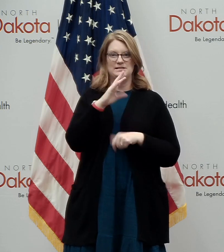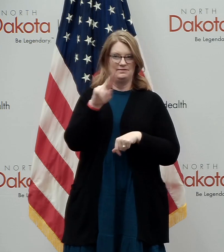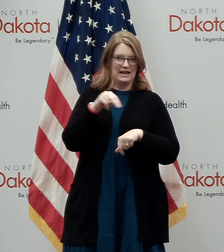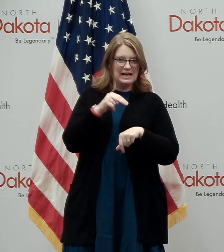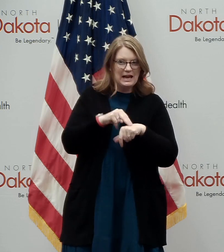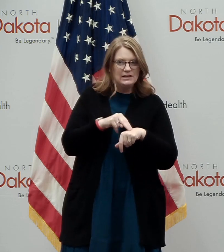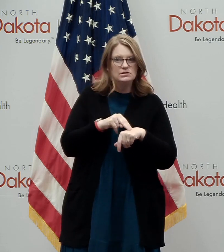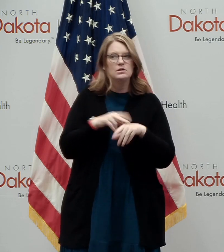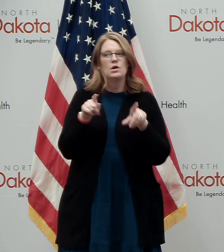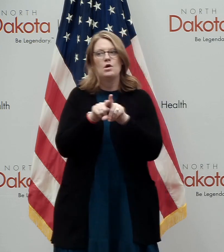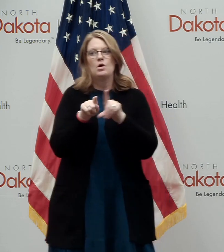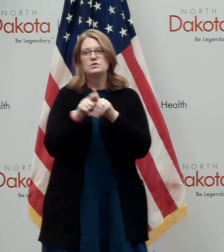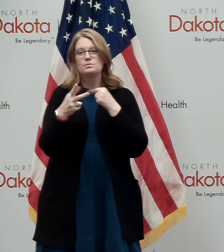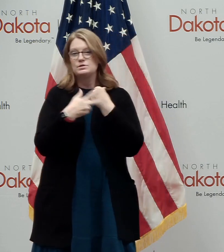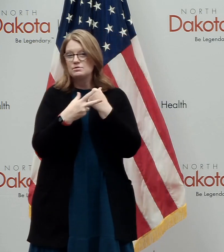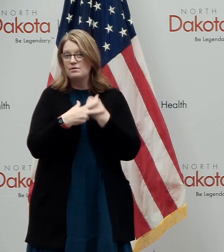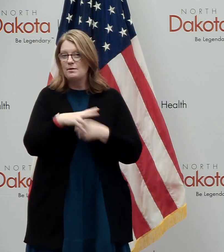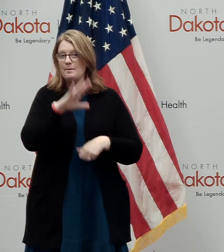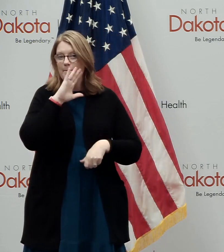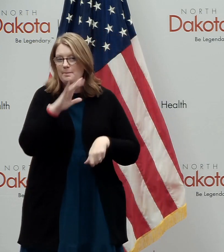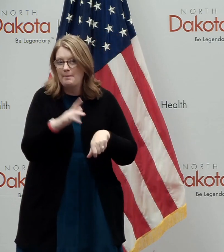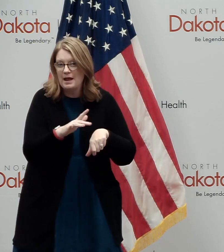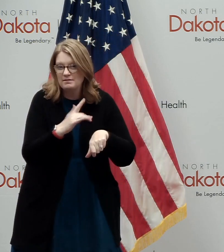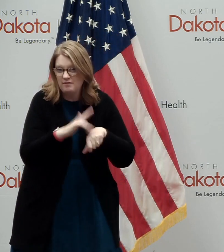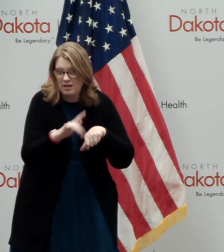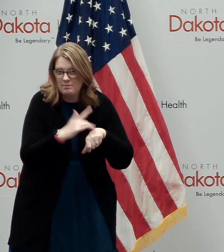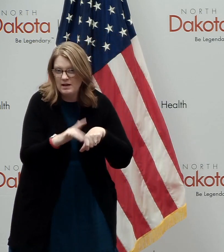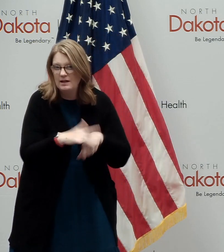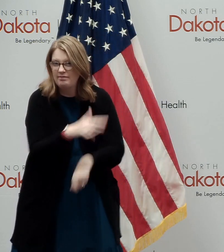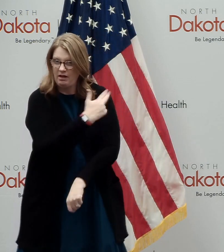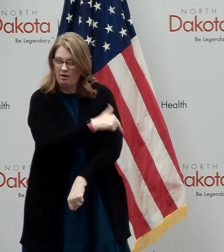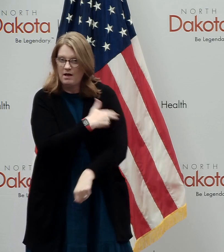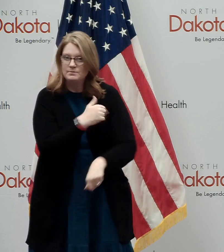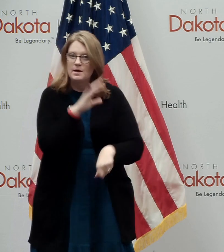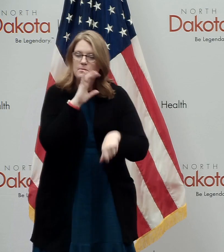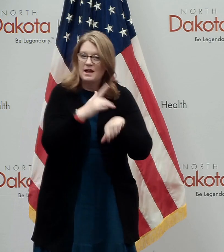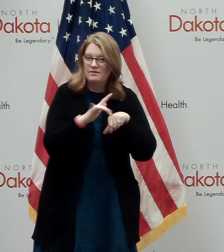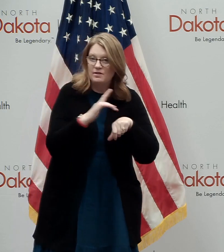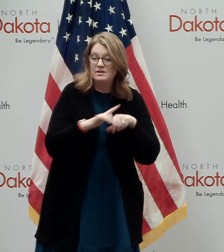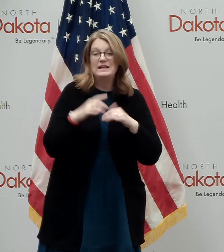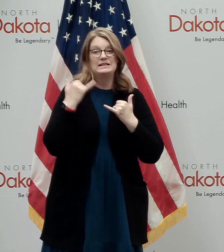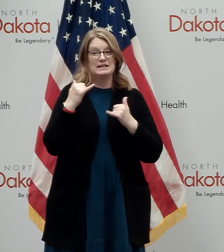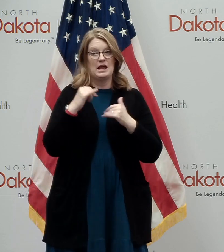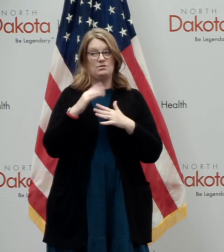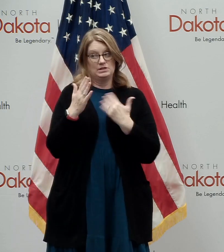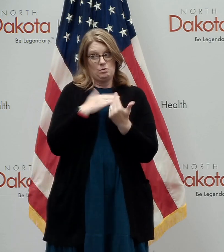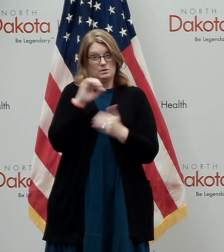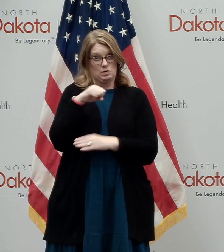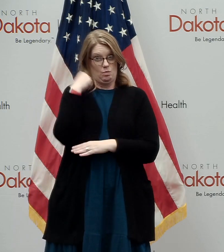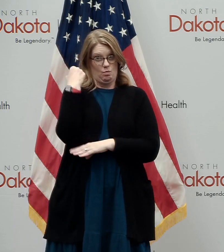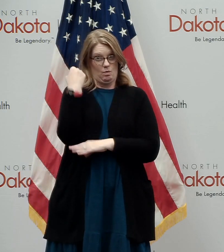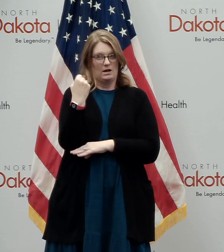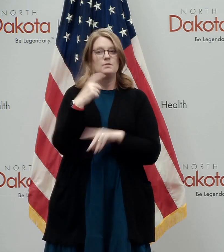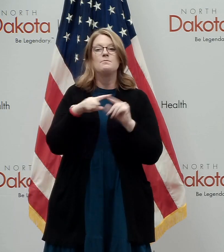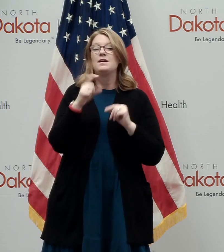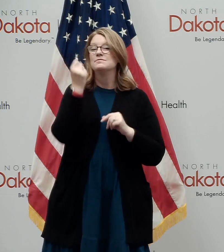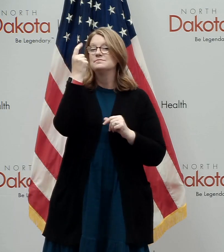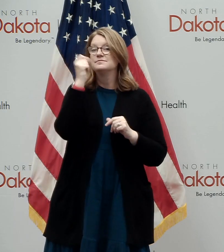time preserved hospital capacity. Right now, even though we're at near record levels for hospital capacity, that comprises